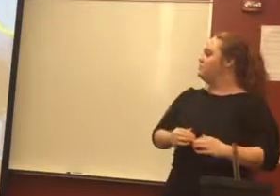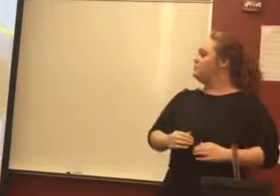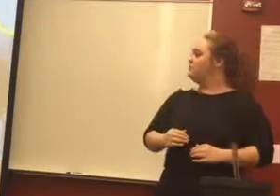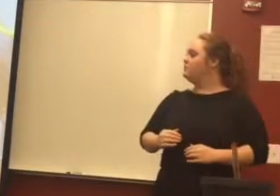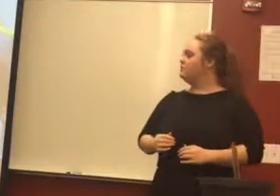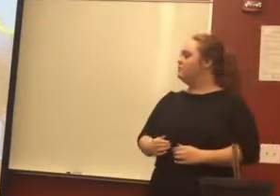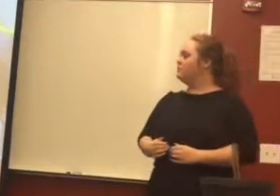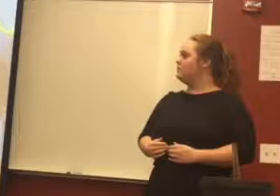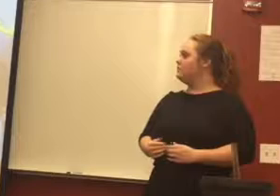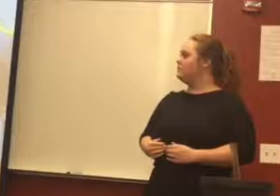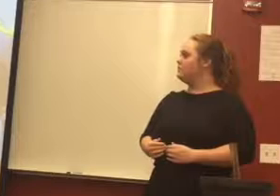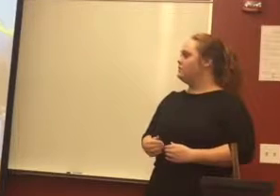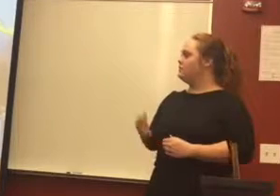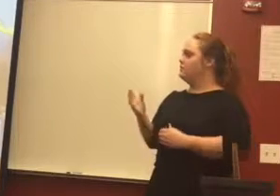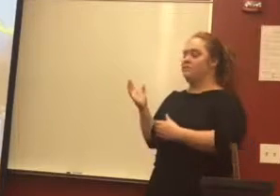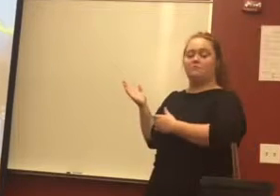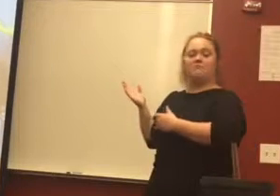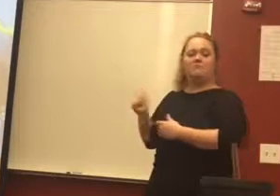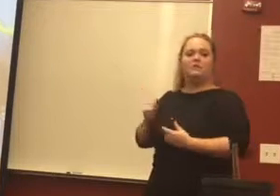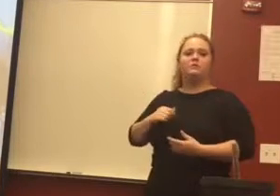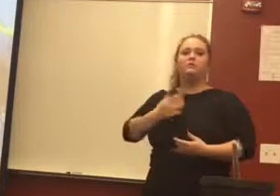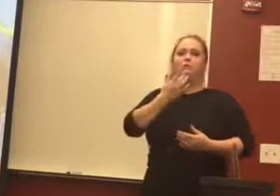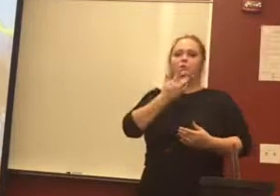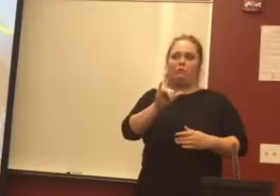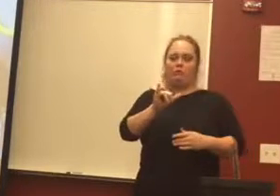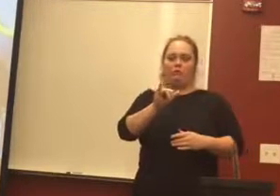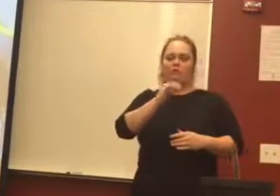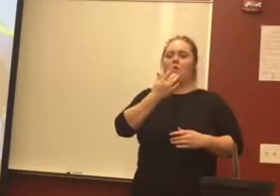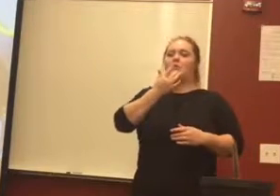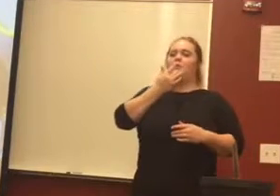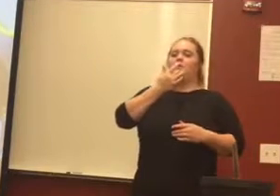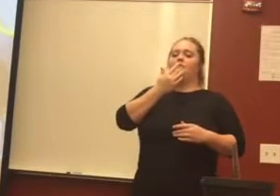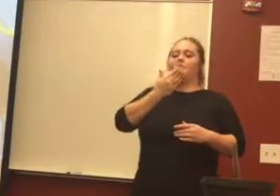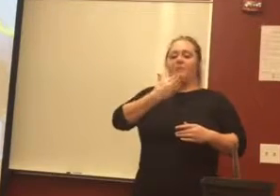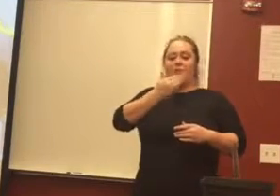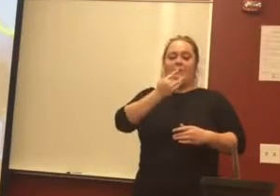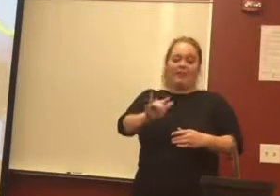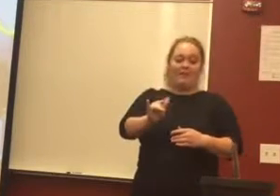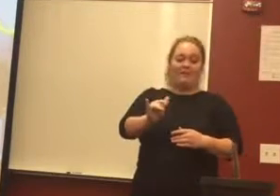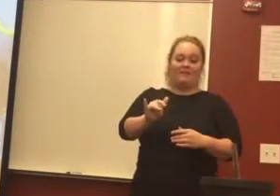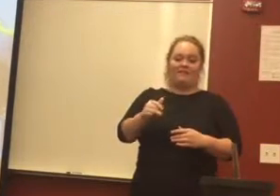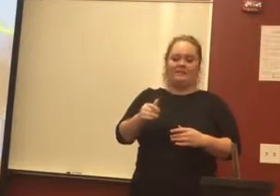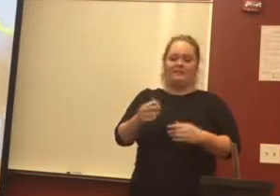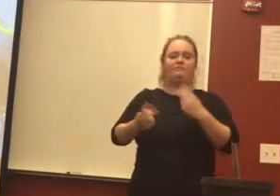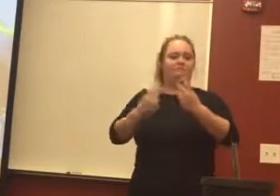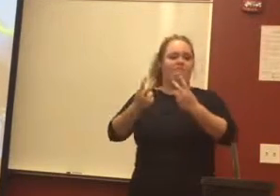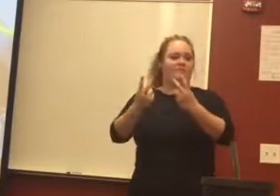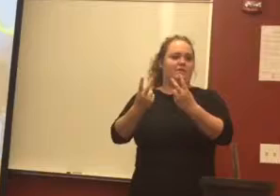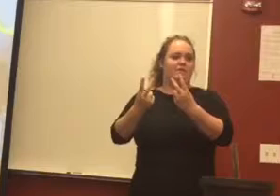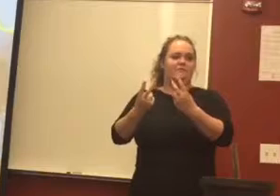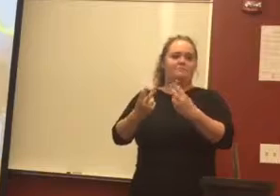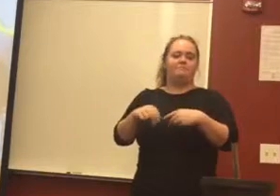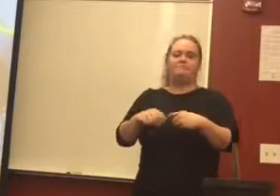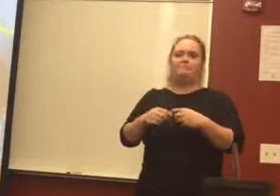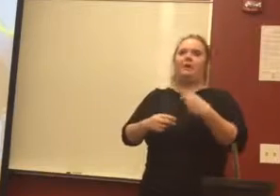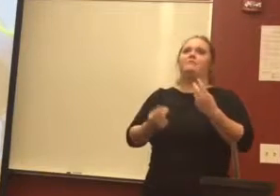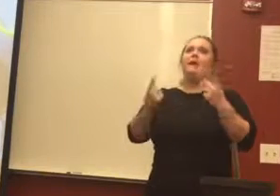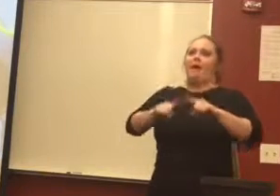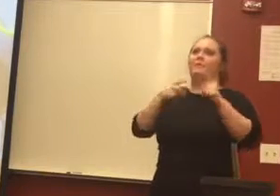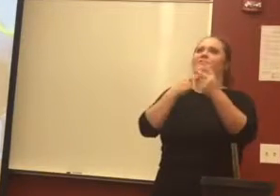be really good luck to go and visit it. The bus there was very crowded, so we sat on the stairs. So